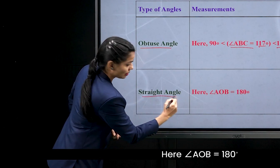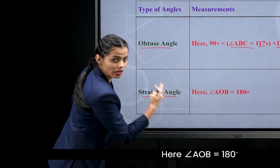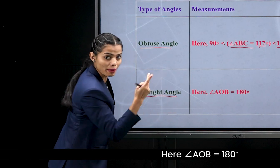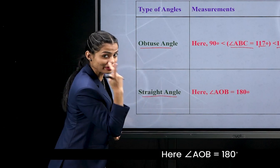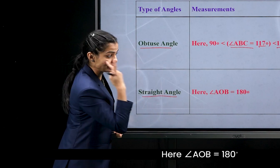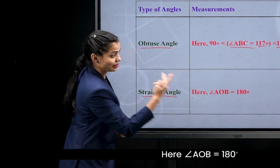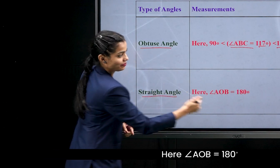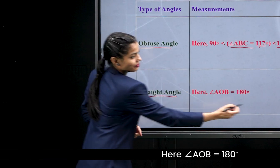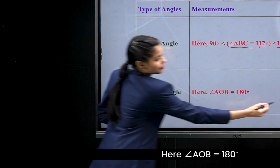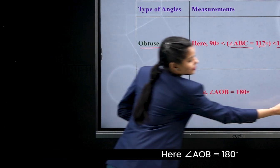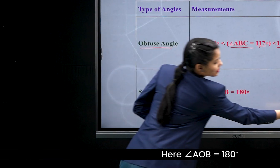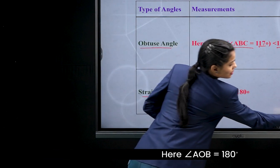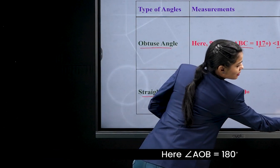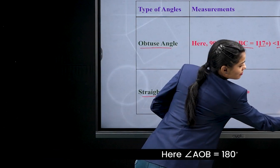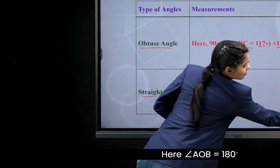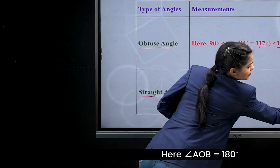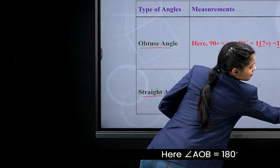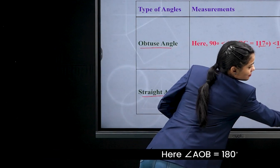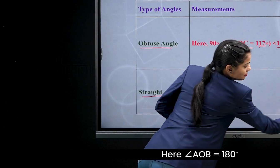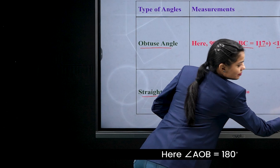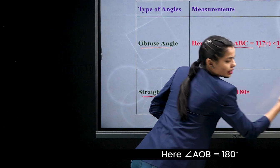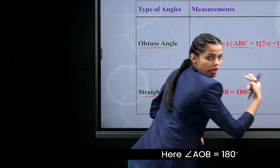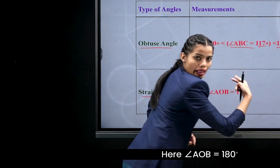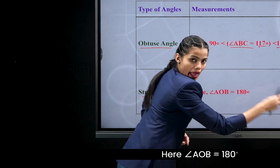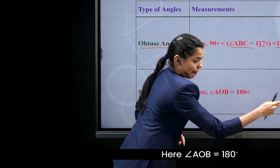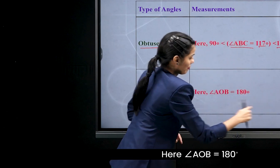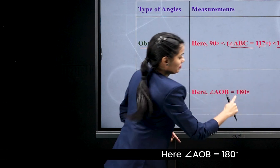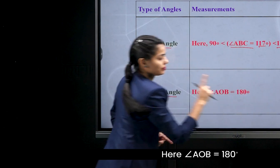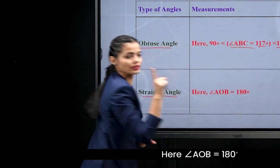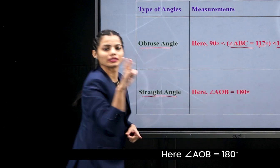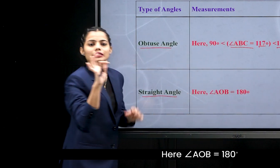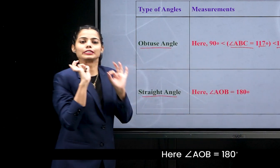Here angle AOB is equal to 180 degree.